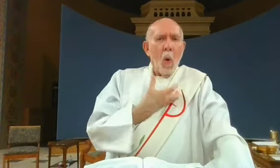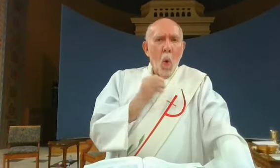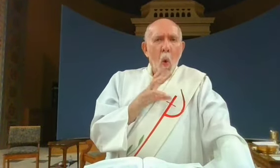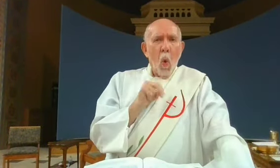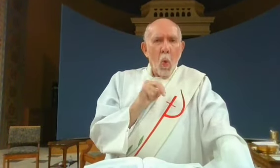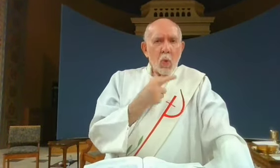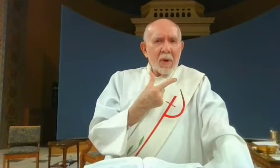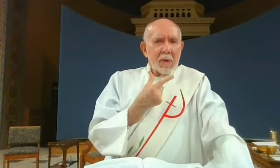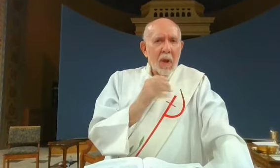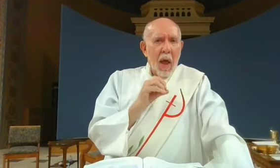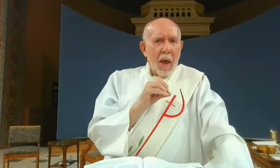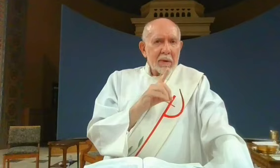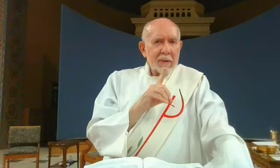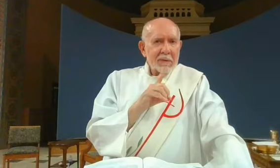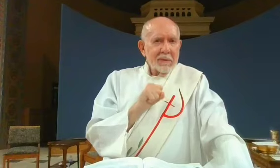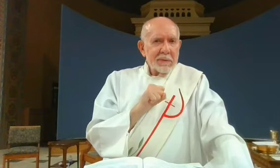Sometimes we have our own gods.